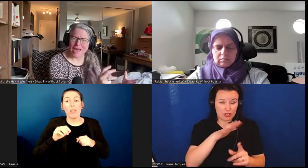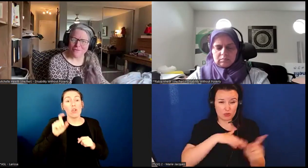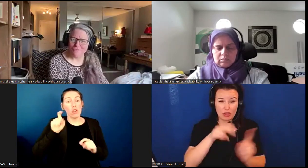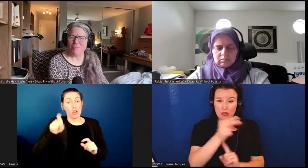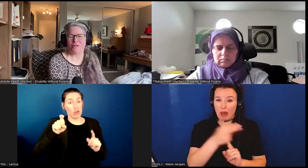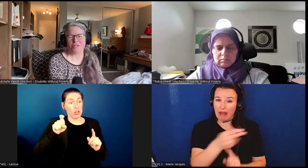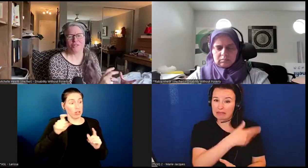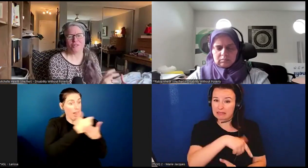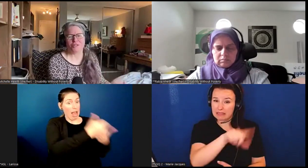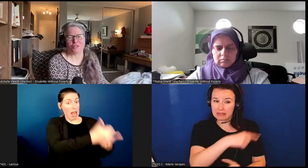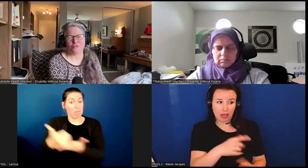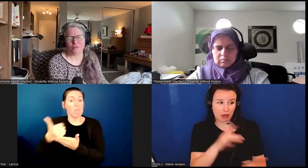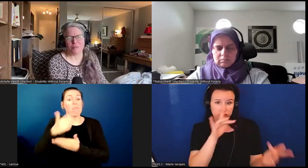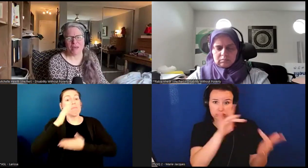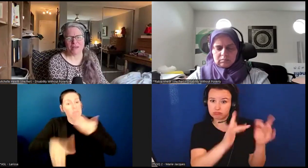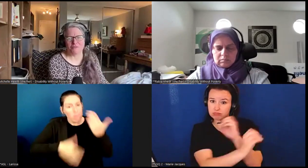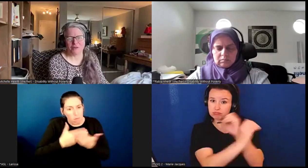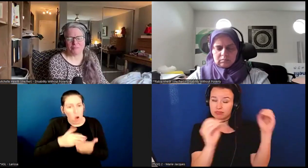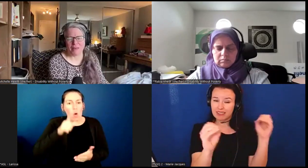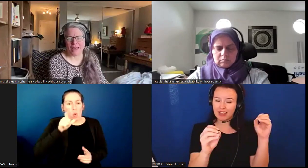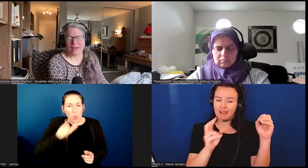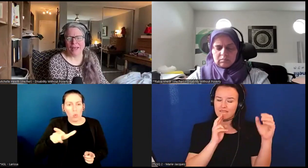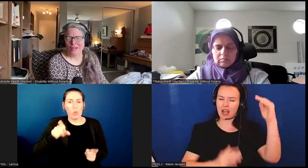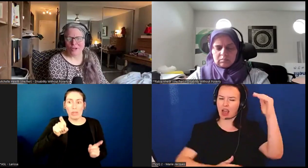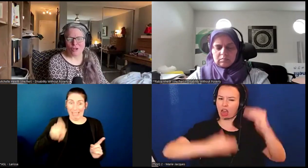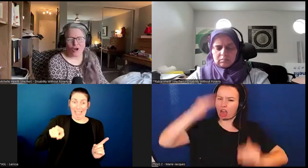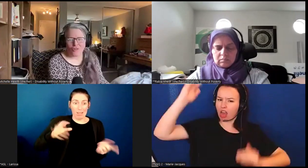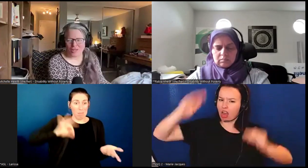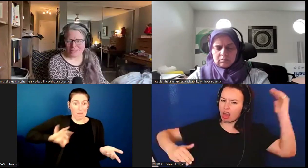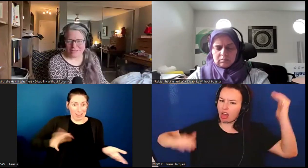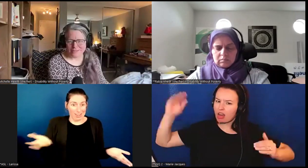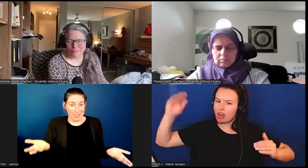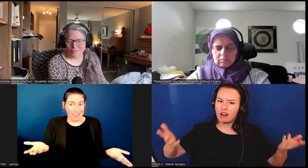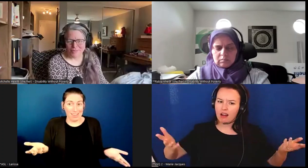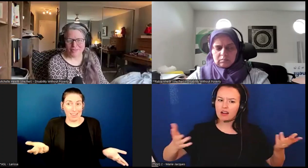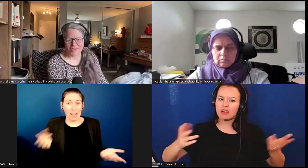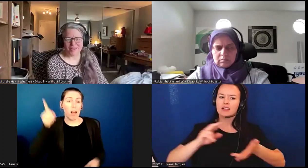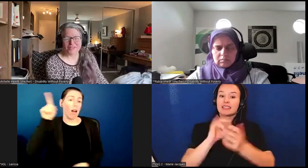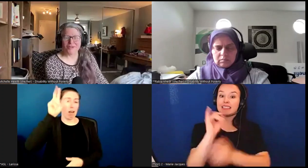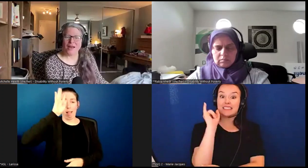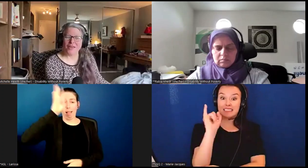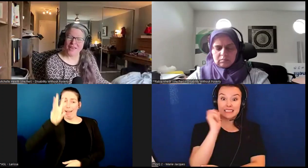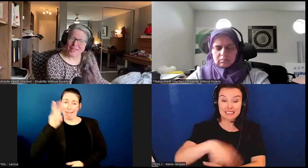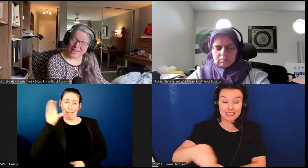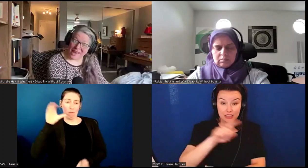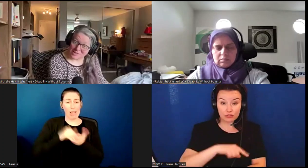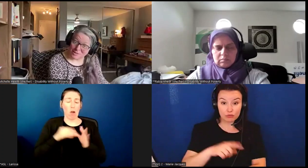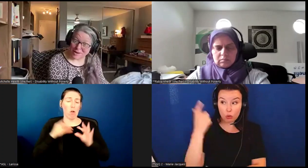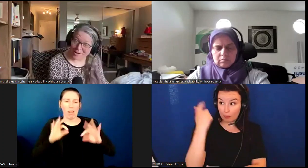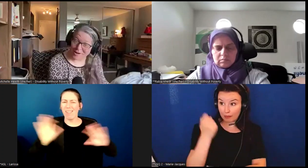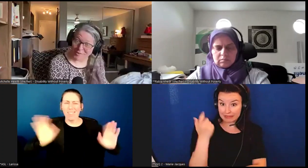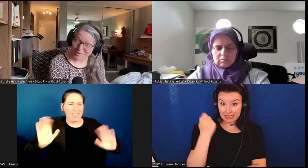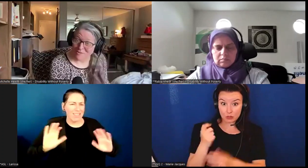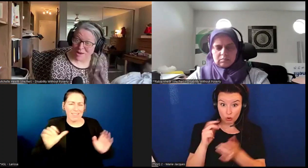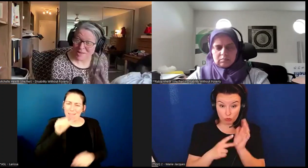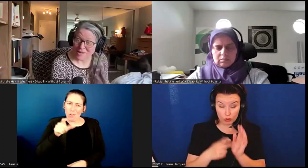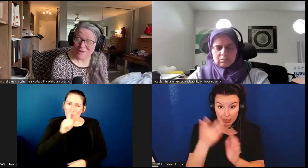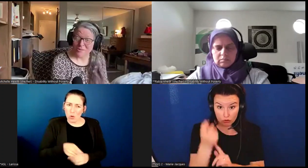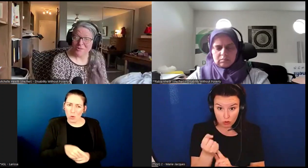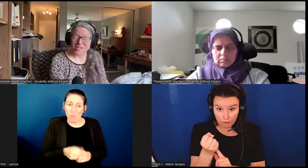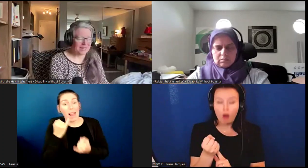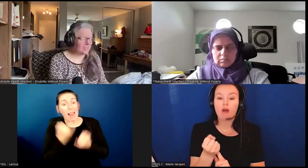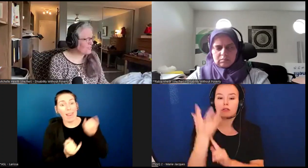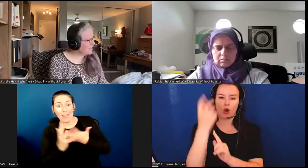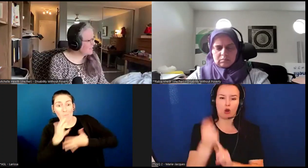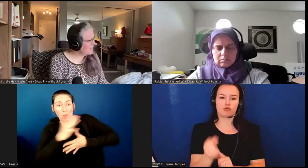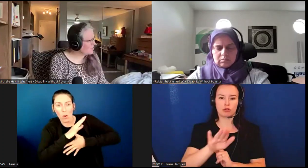benefit everybody that deserves to be benefited by it, not this number that they think to. And then the last part, one, Rabia,